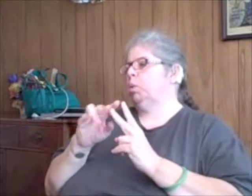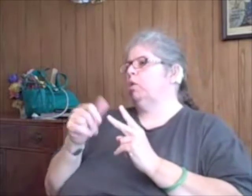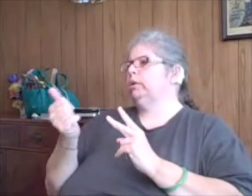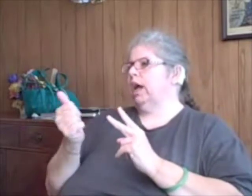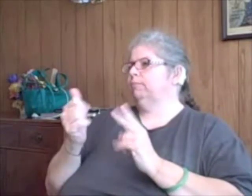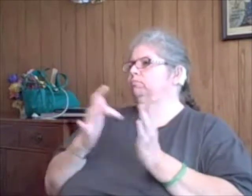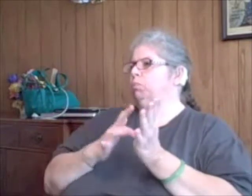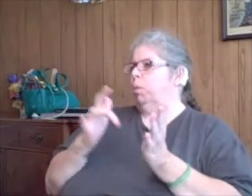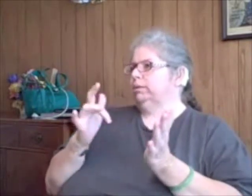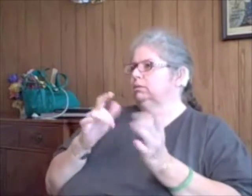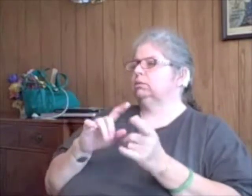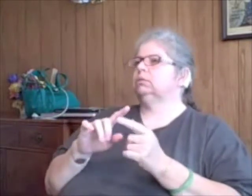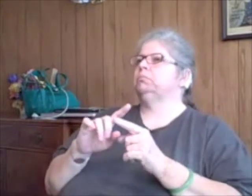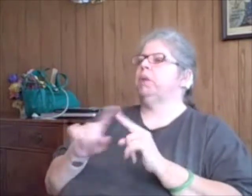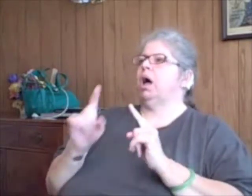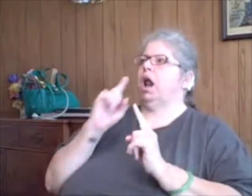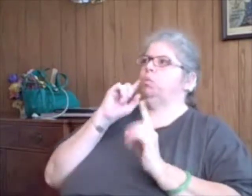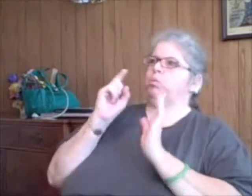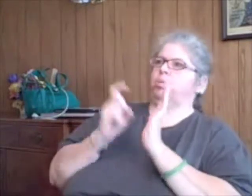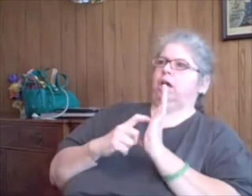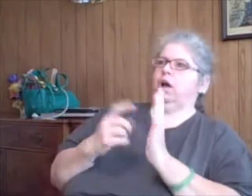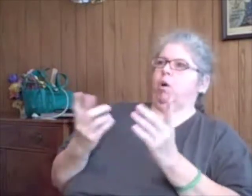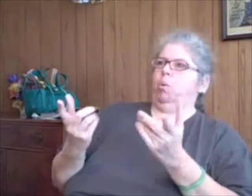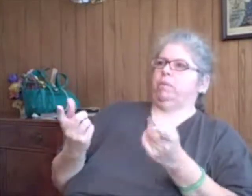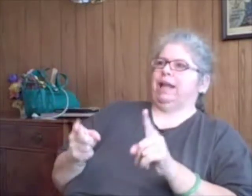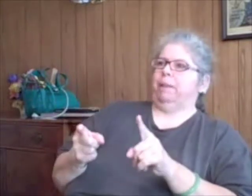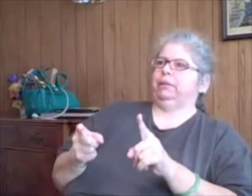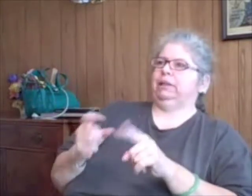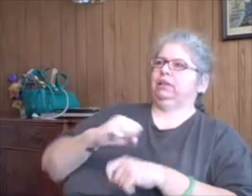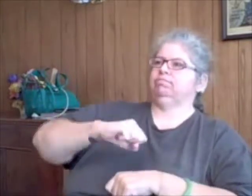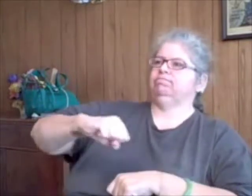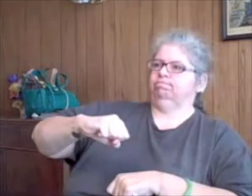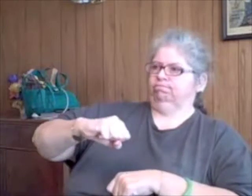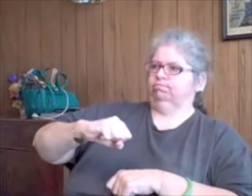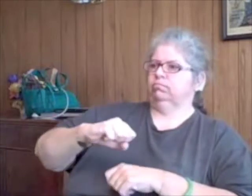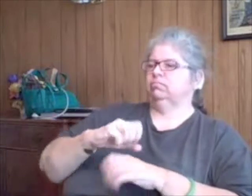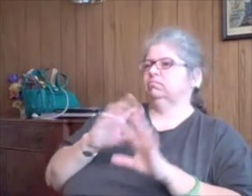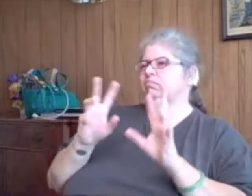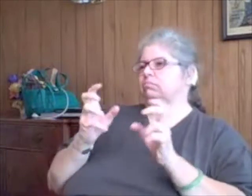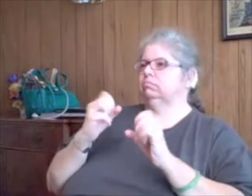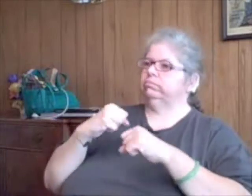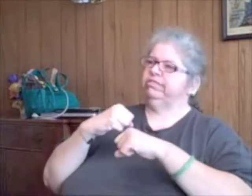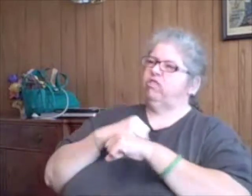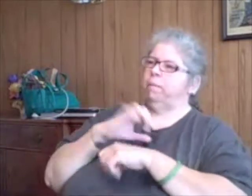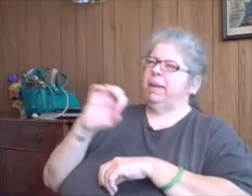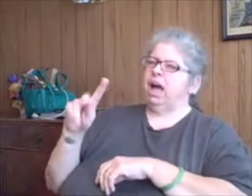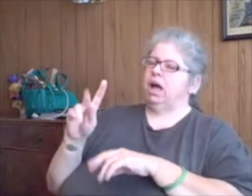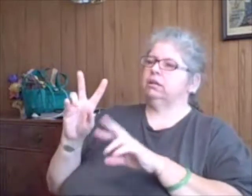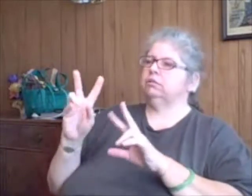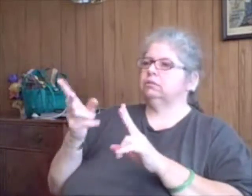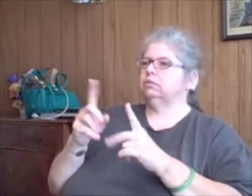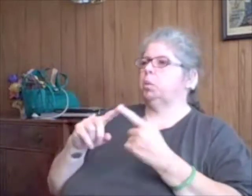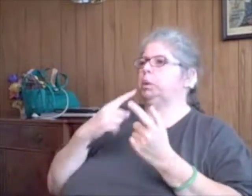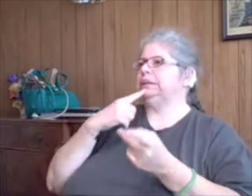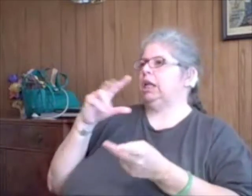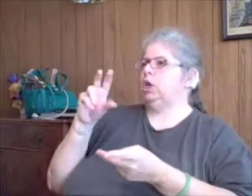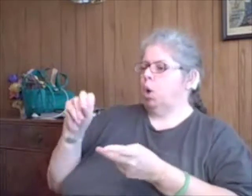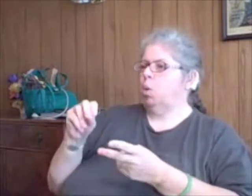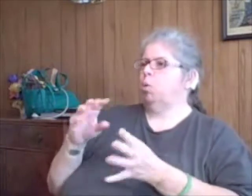There were 2 other attempts to molest me, but I recognized what was happening and I fought back. I said no.